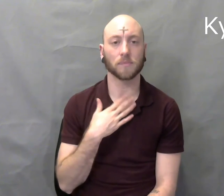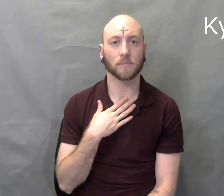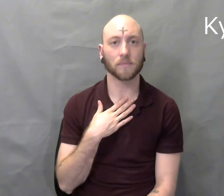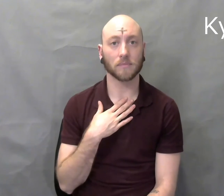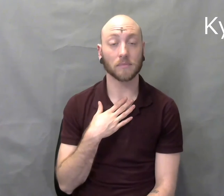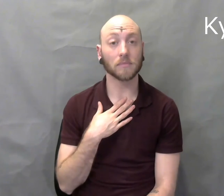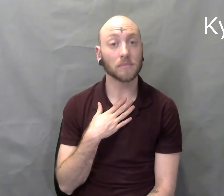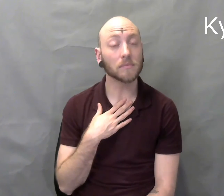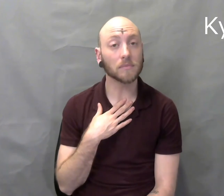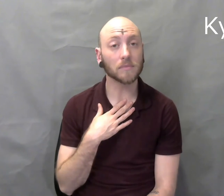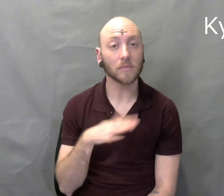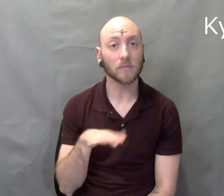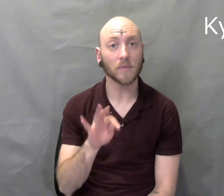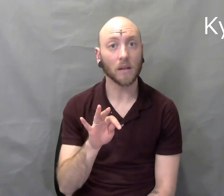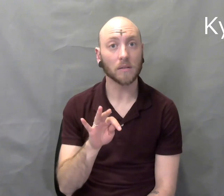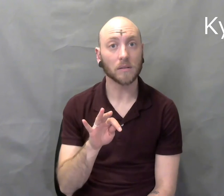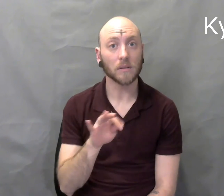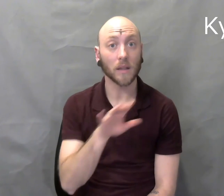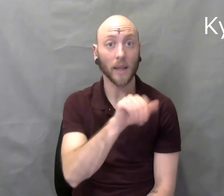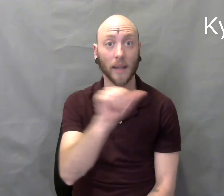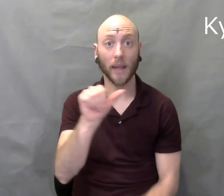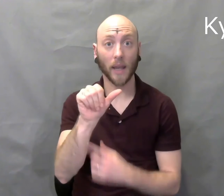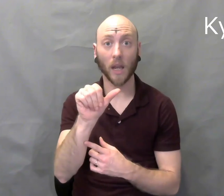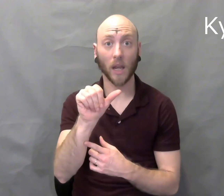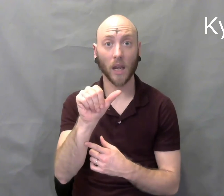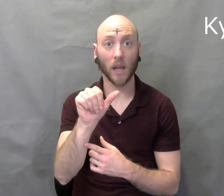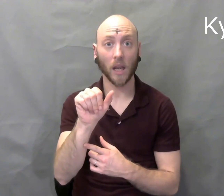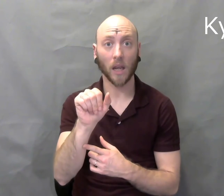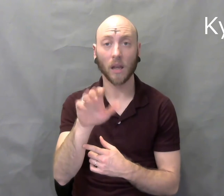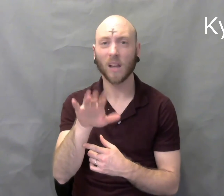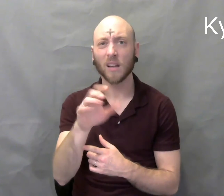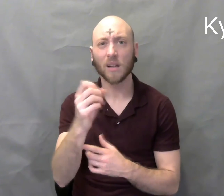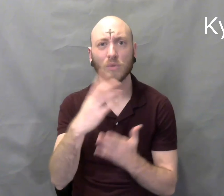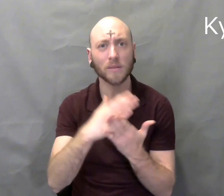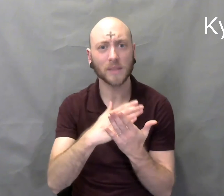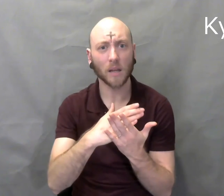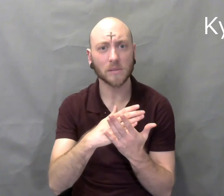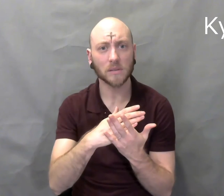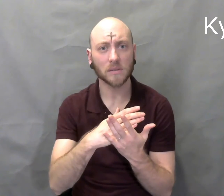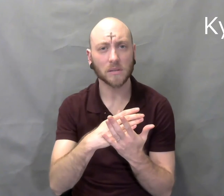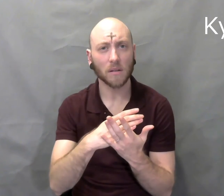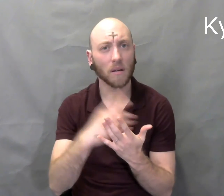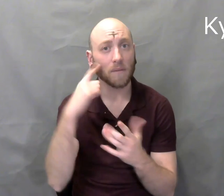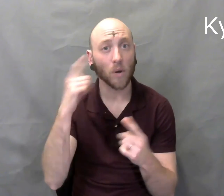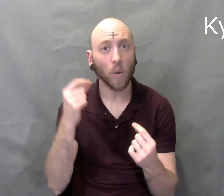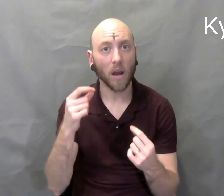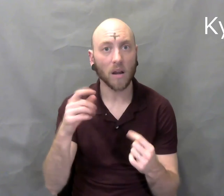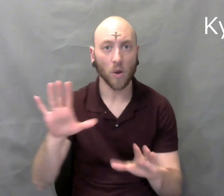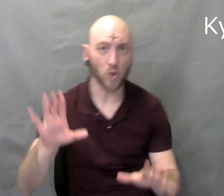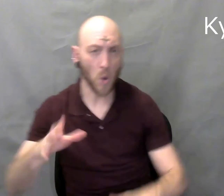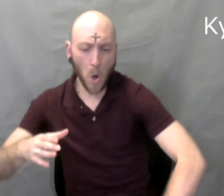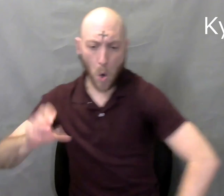Alcoholics Anonymous, the whole point of it, of going through the steps, like I don't have to determine exactly what my higher